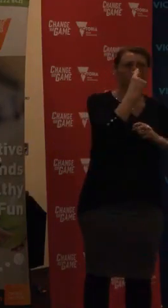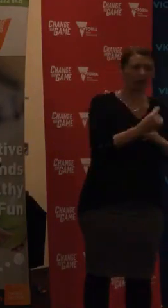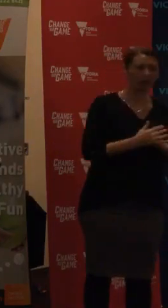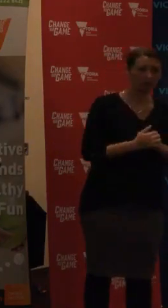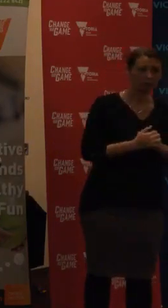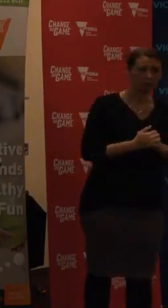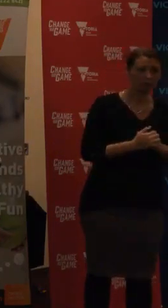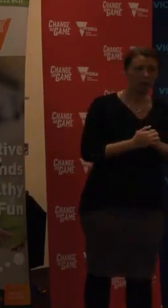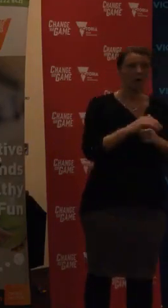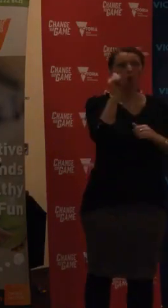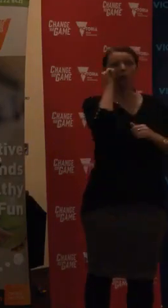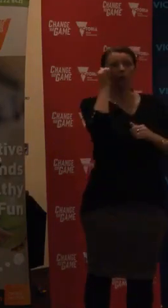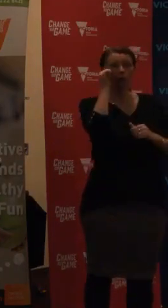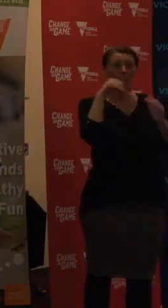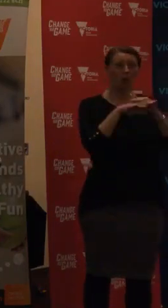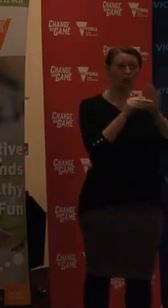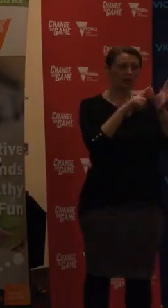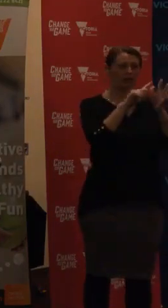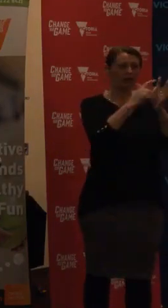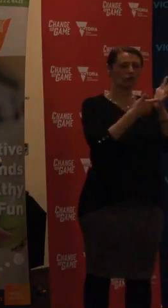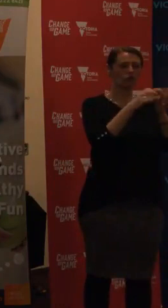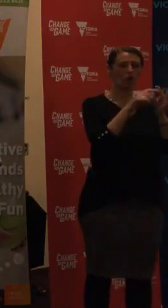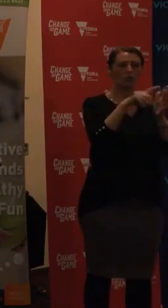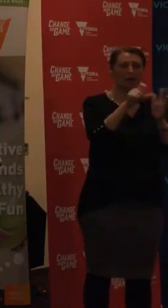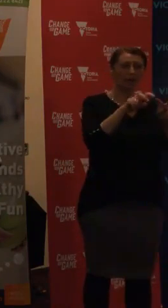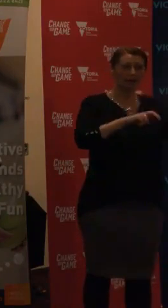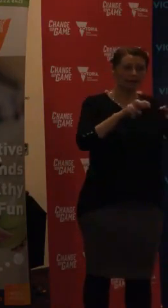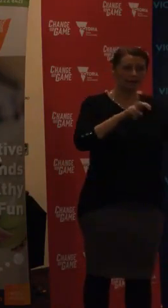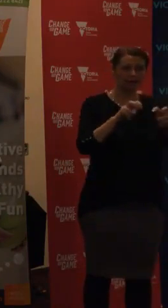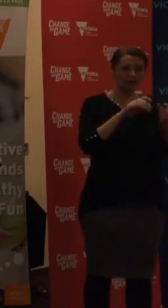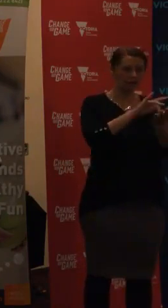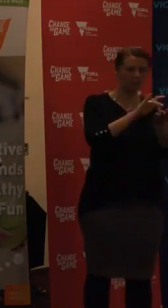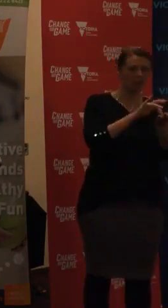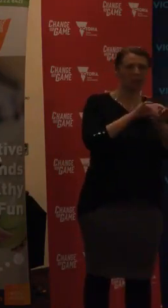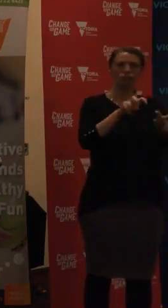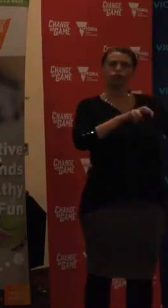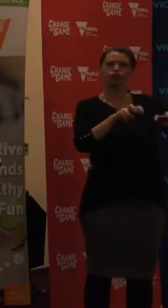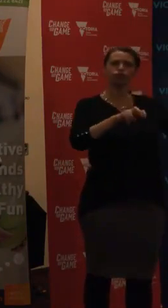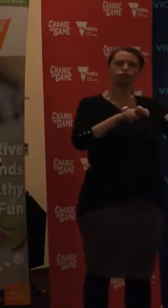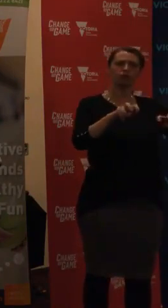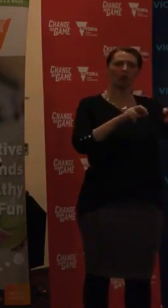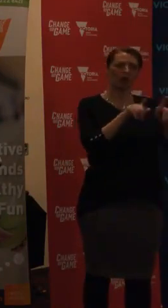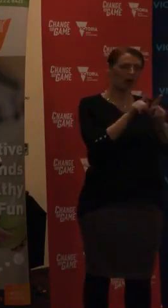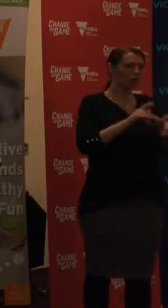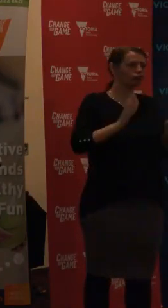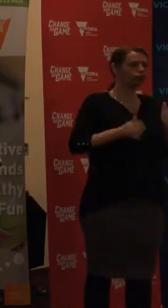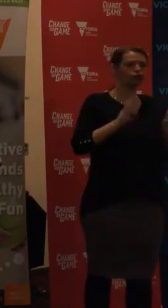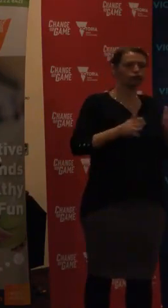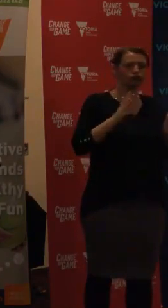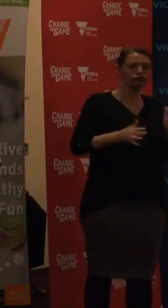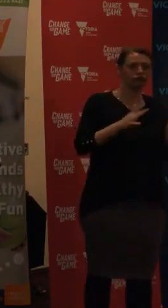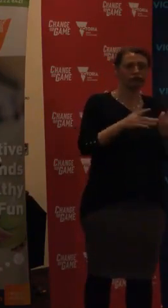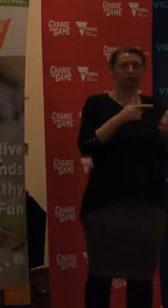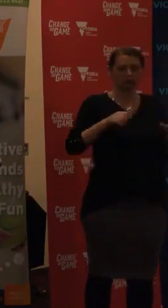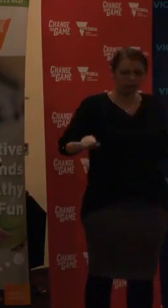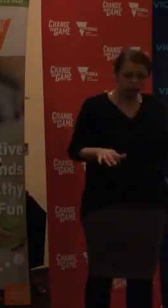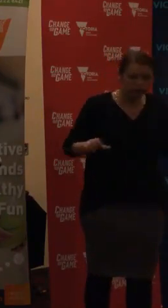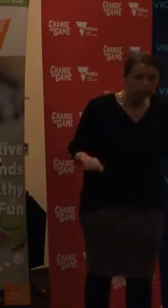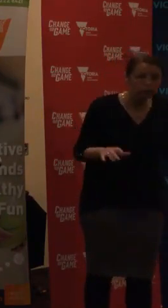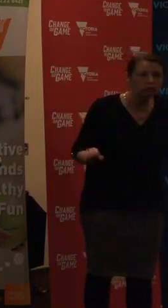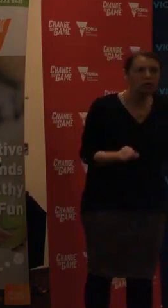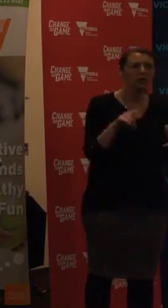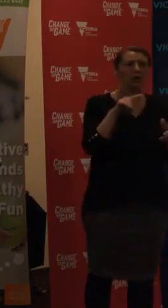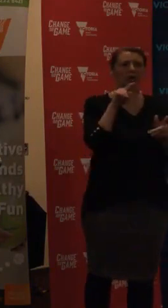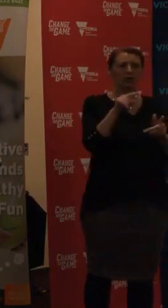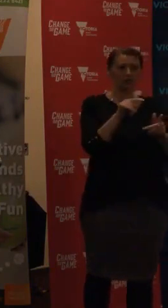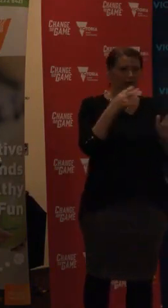can. We know that in terms of aerobic activity, that moderate intensity aerobic physical activity such as brisk walking, wheeling oneself in a wheelchair, is